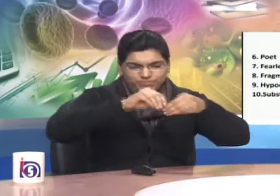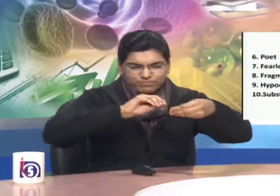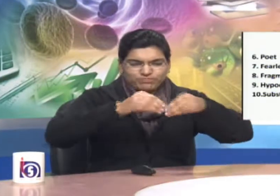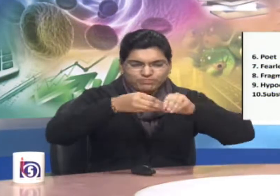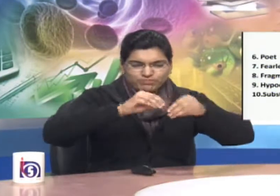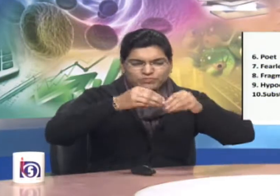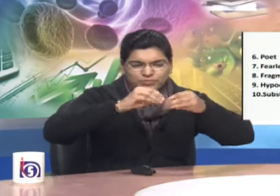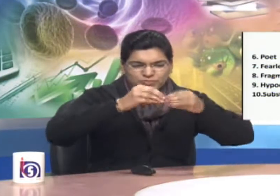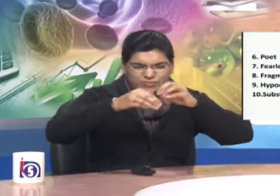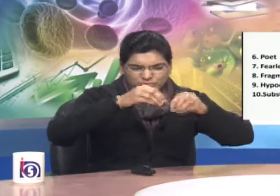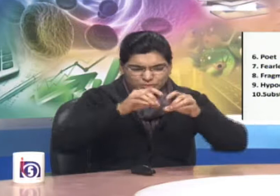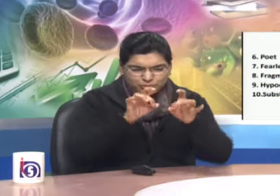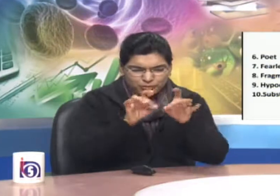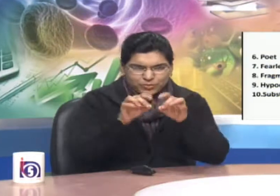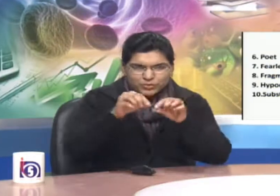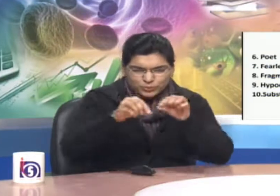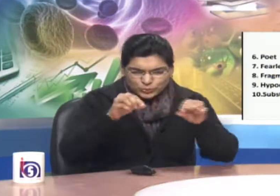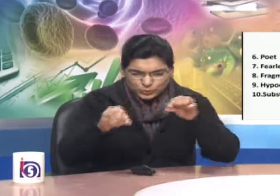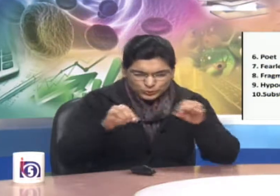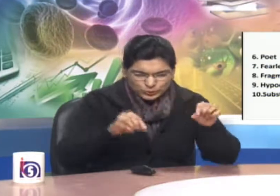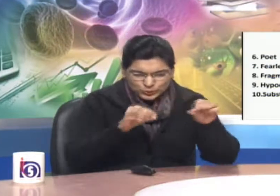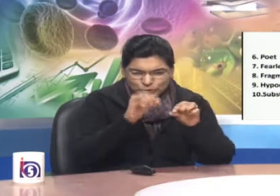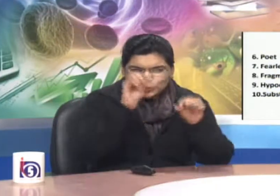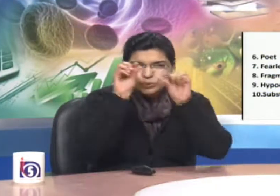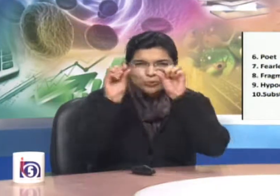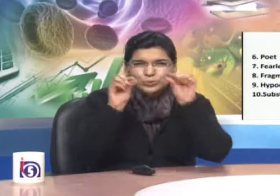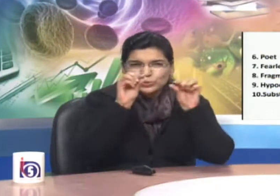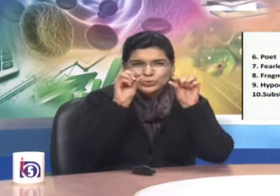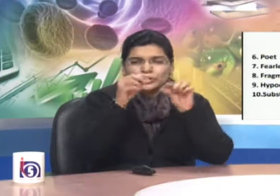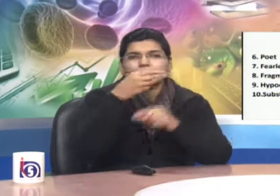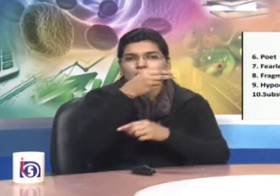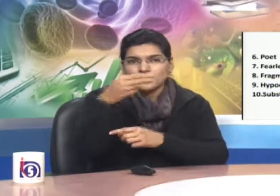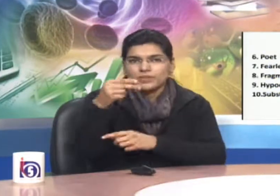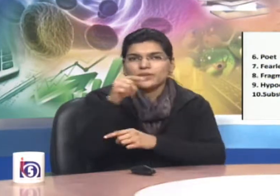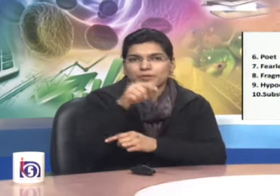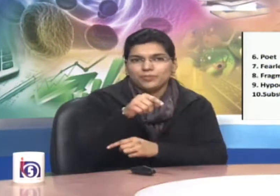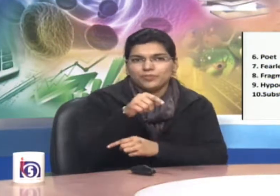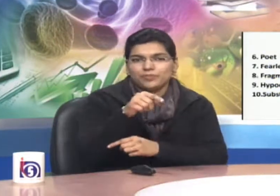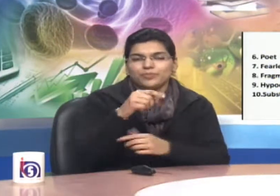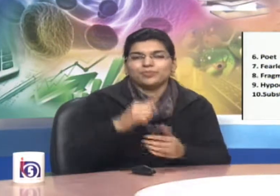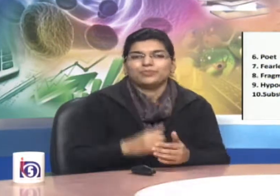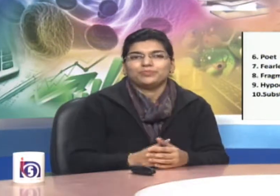fragment, pieces, dividing it into pieces, small pieces.